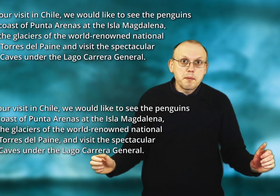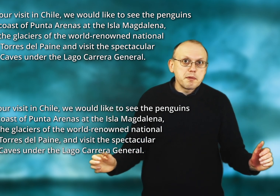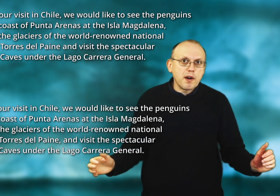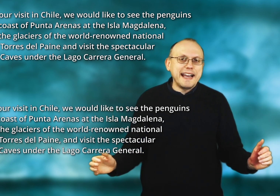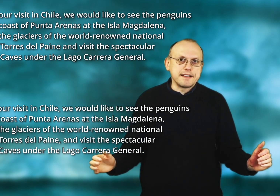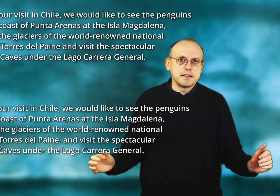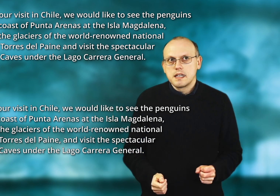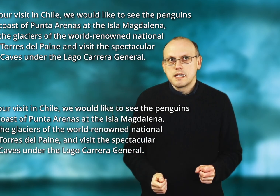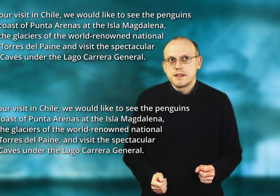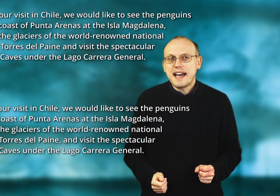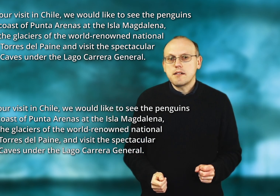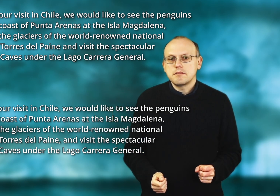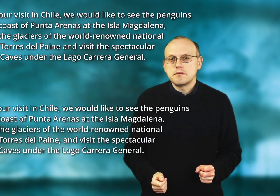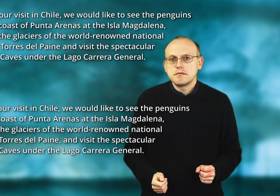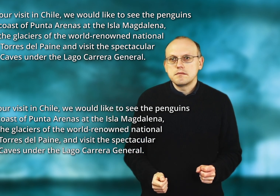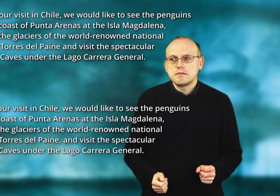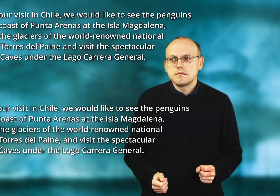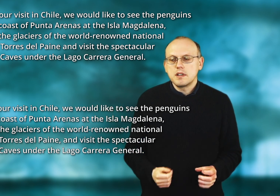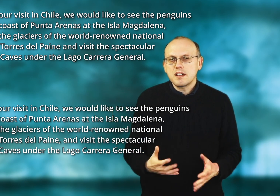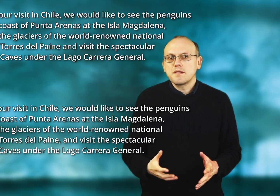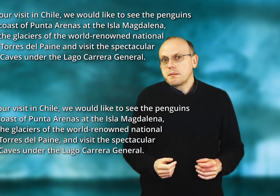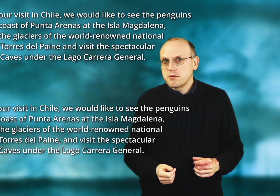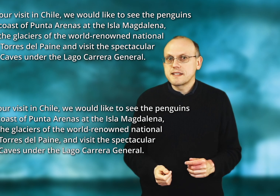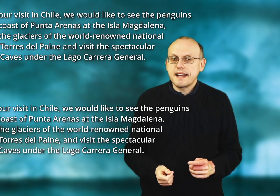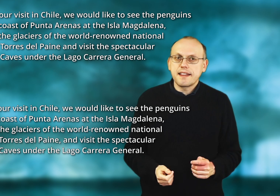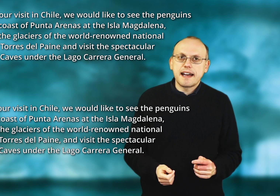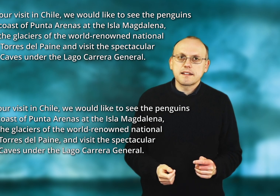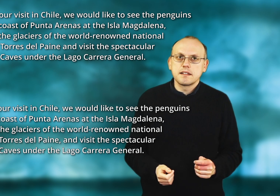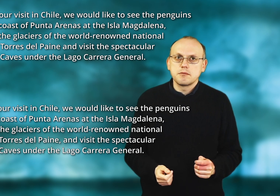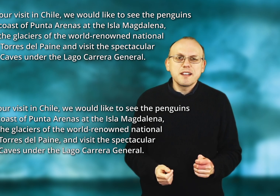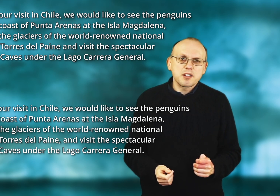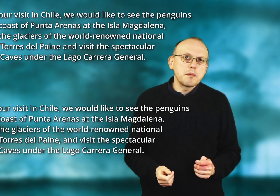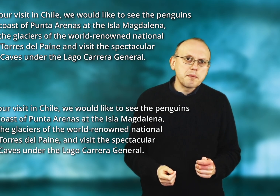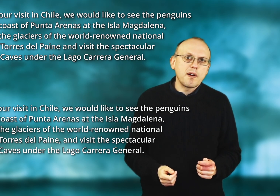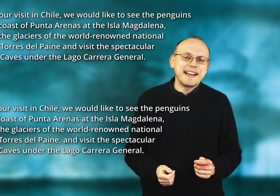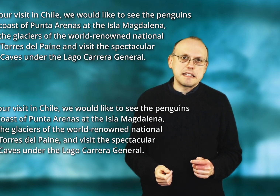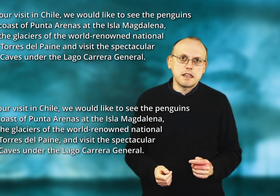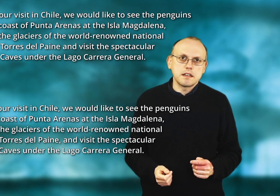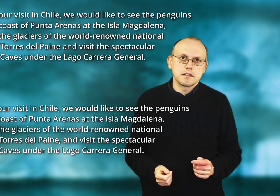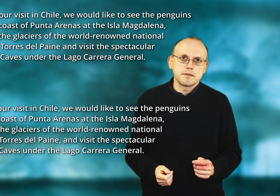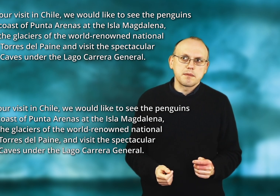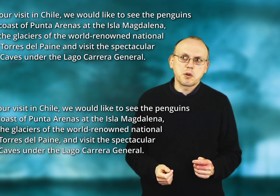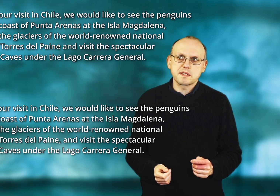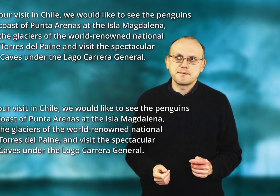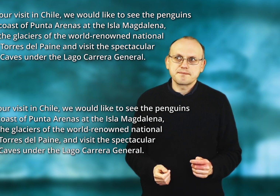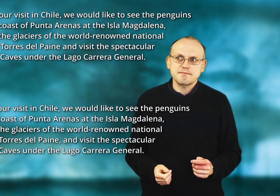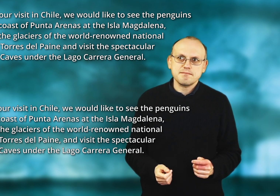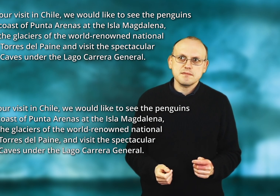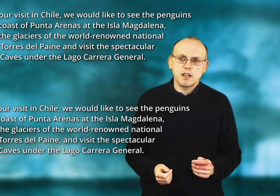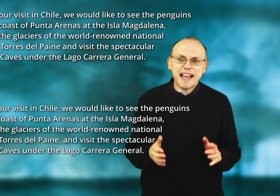before and? Now, a lot of people will say that we need a comma before and here, because the items